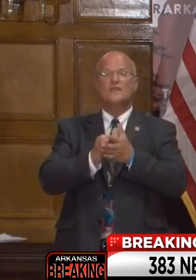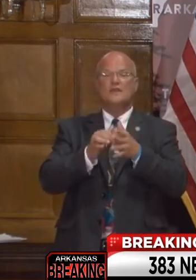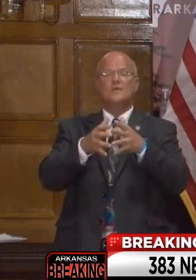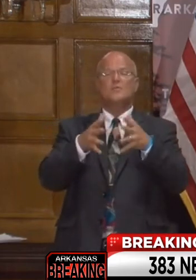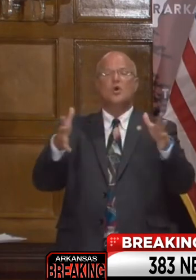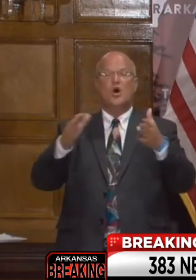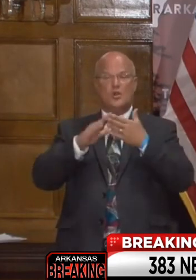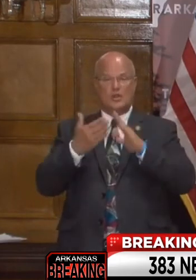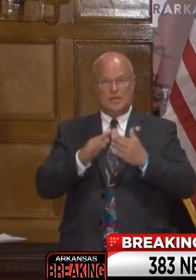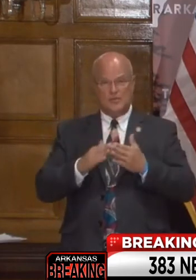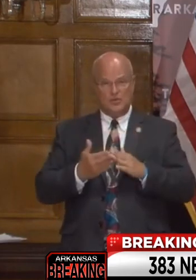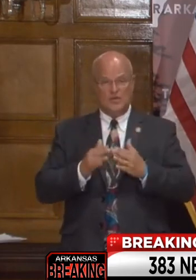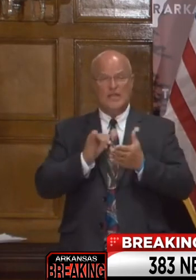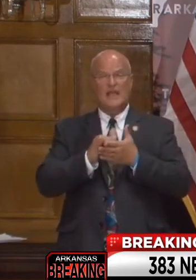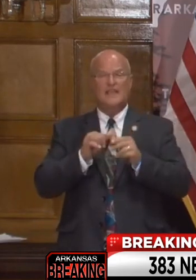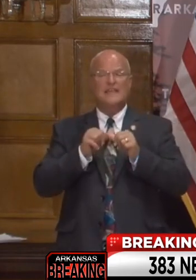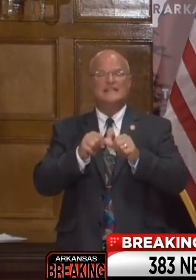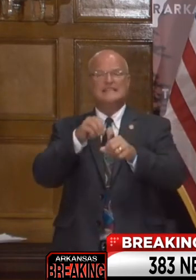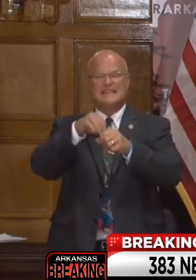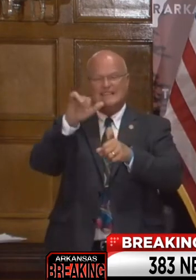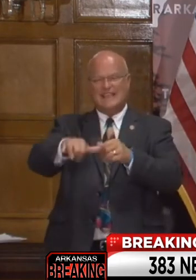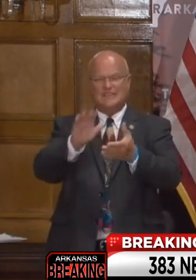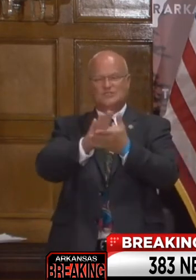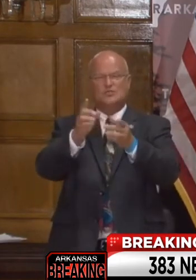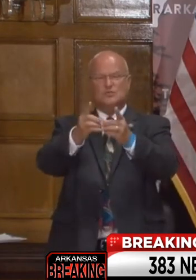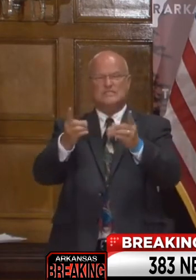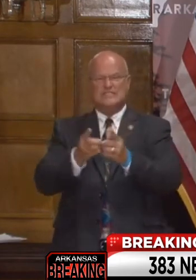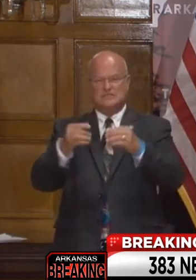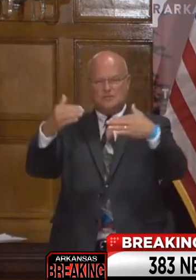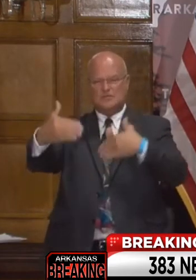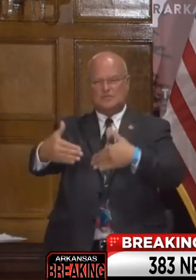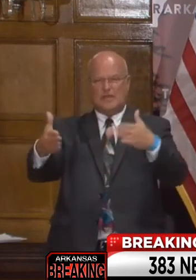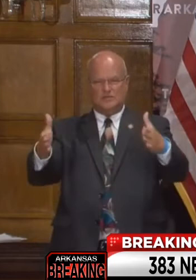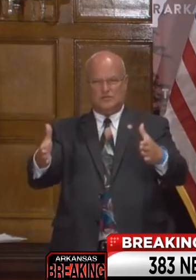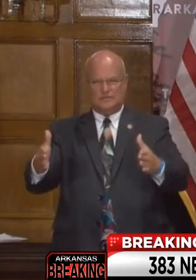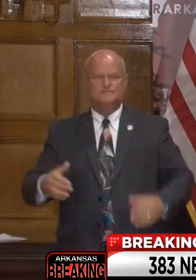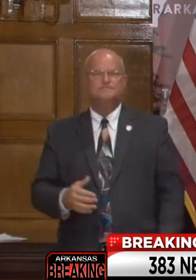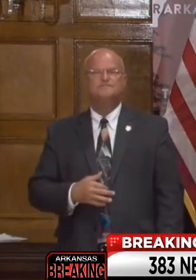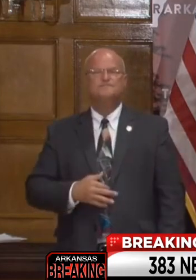broader community that exists in that school district boundary.